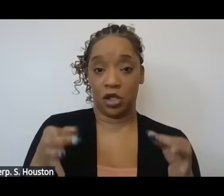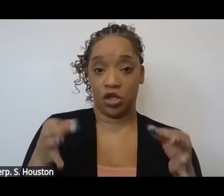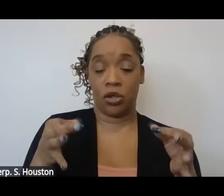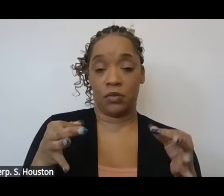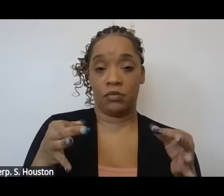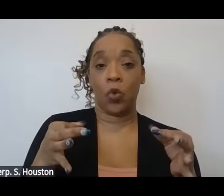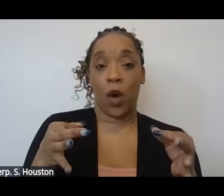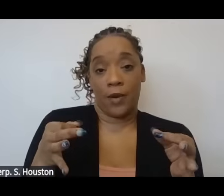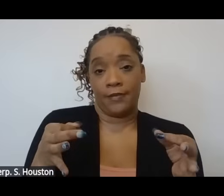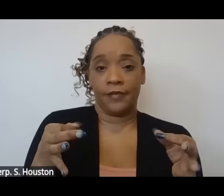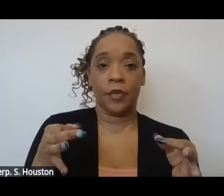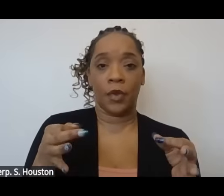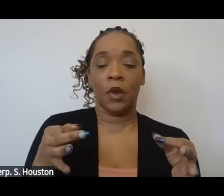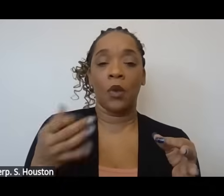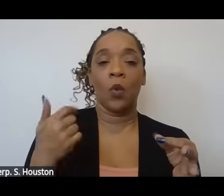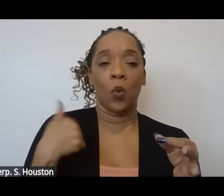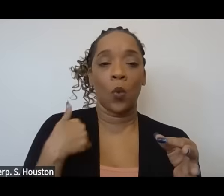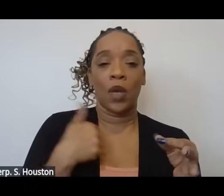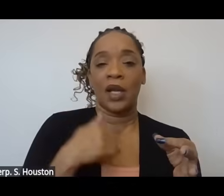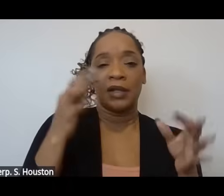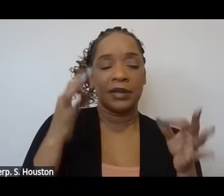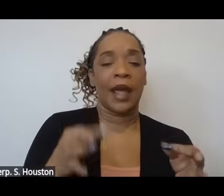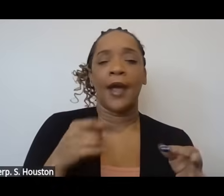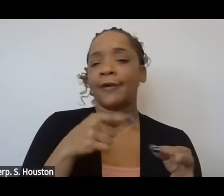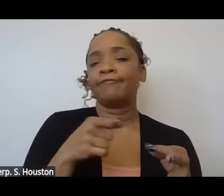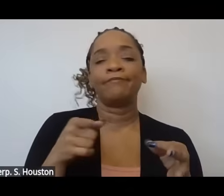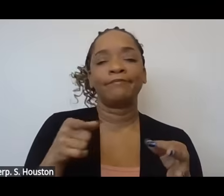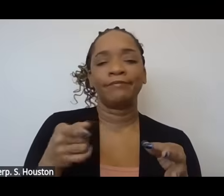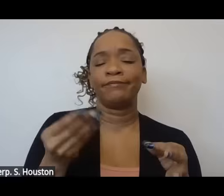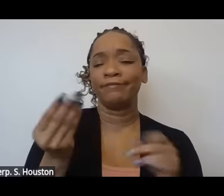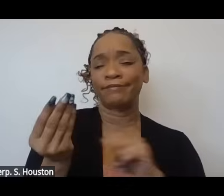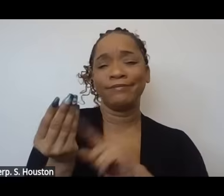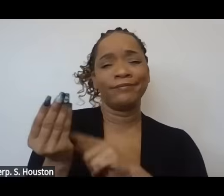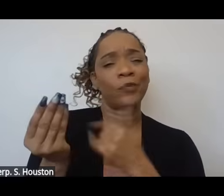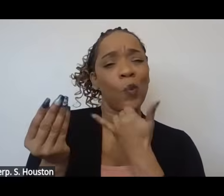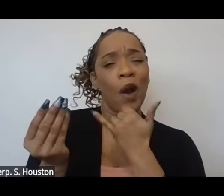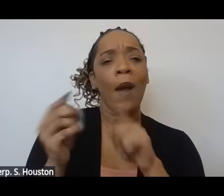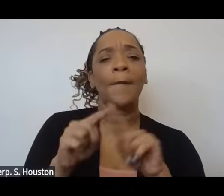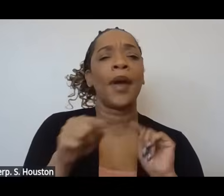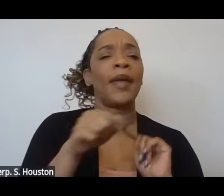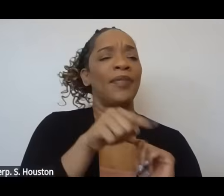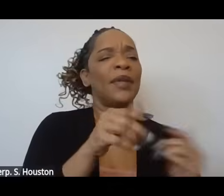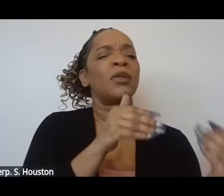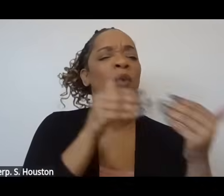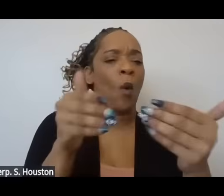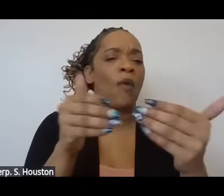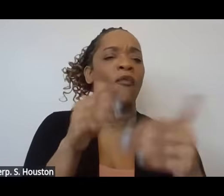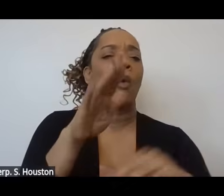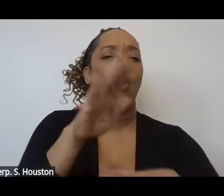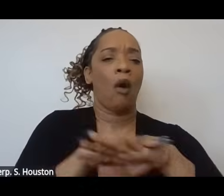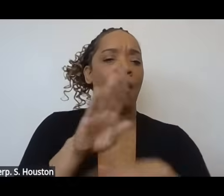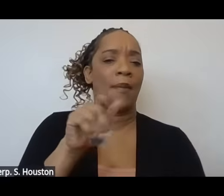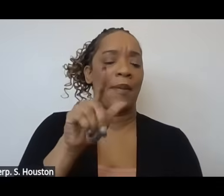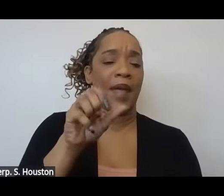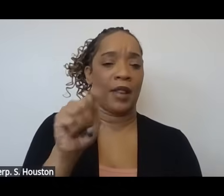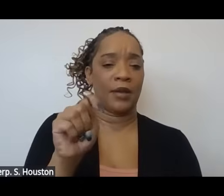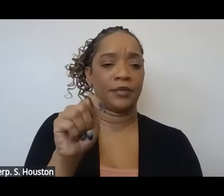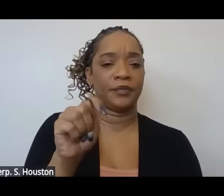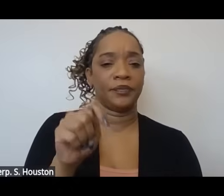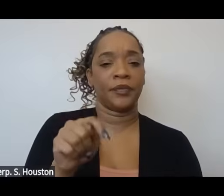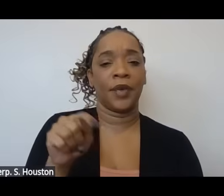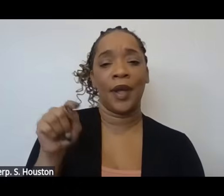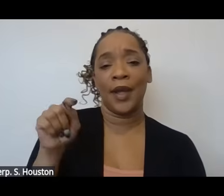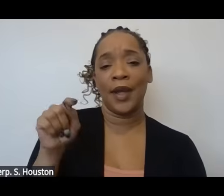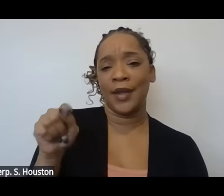put something on the ballot, let it go forward. But meanwhile, there's been some signature fraud and it's a very close number. And